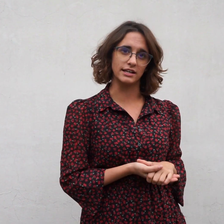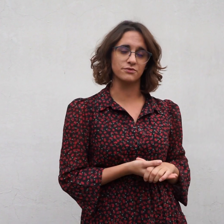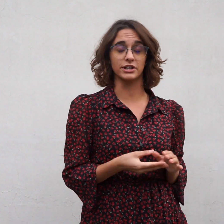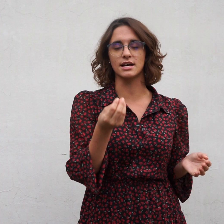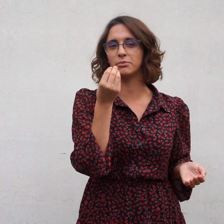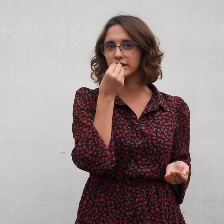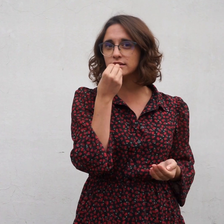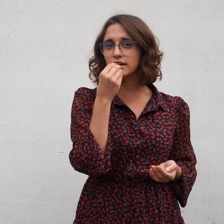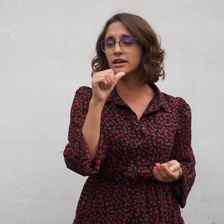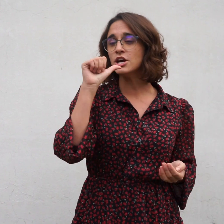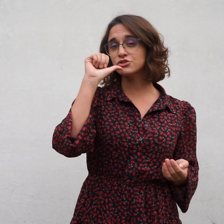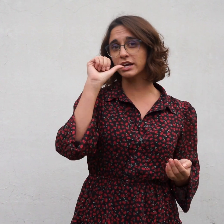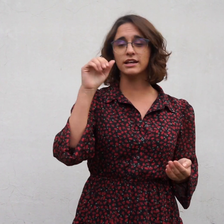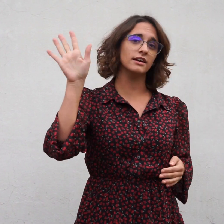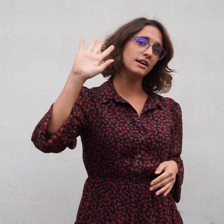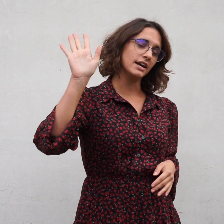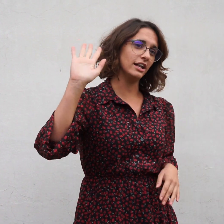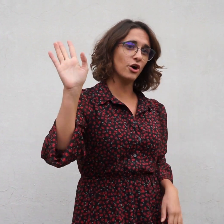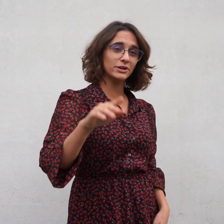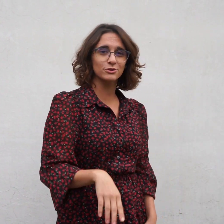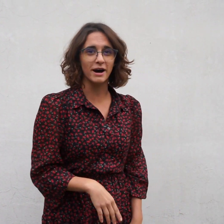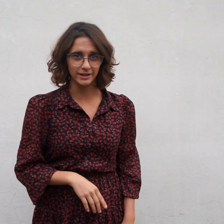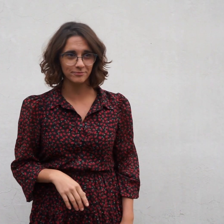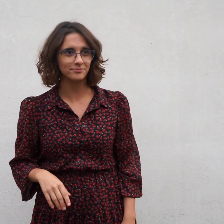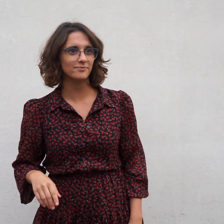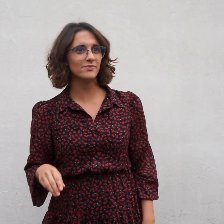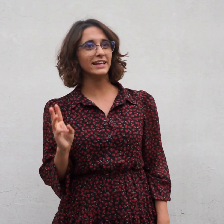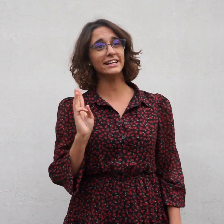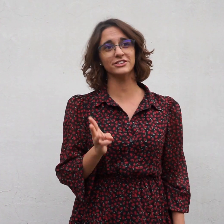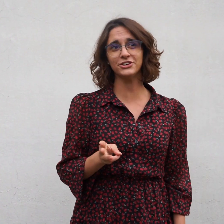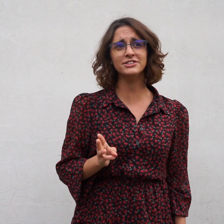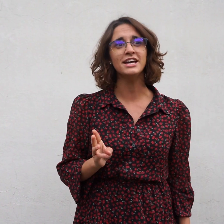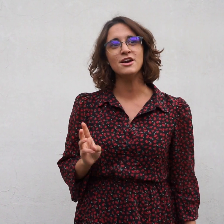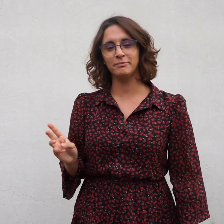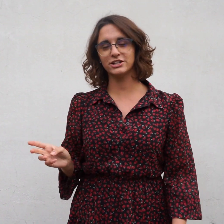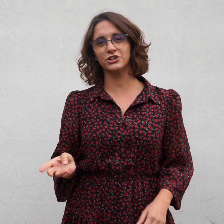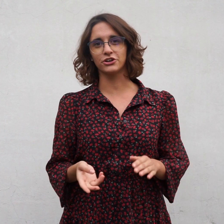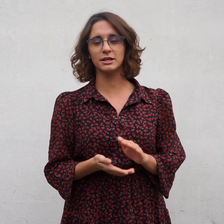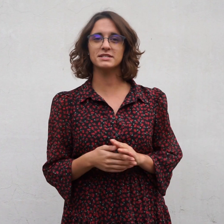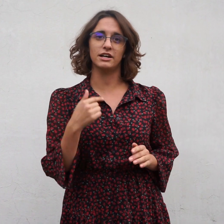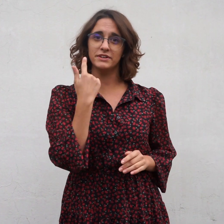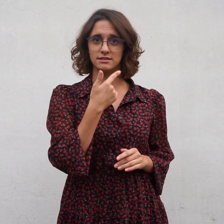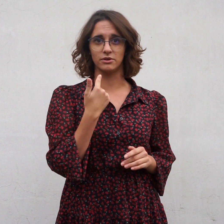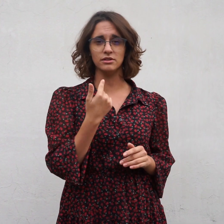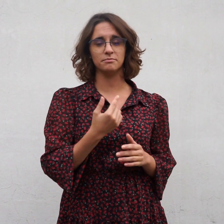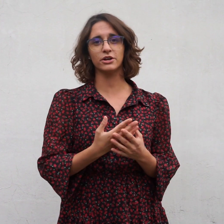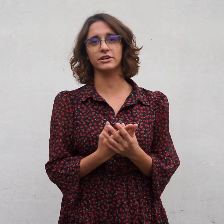for example, eating, drinking, hello and goodbye. And the third, make sure your lips are visible, because